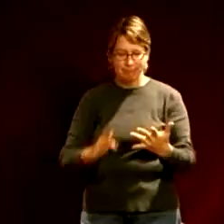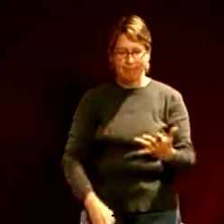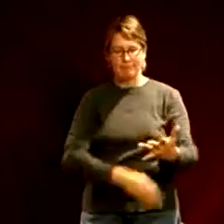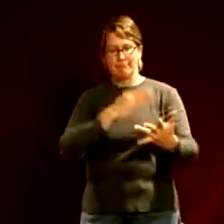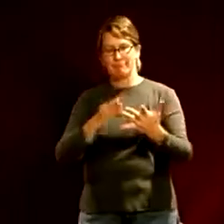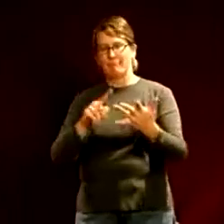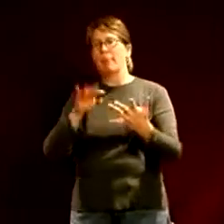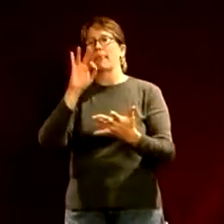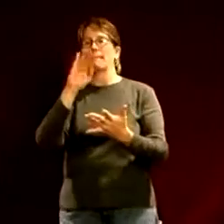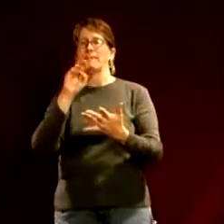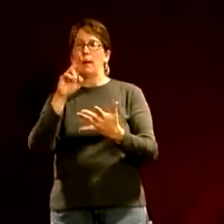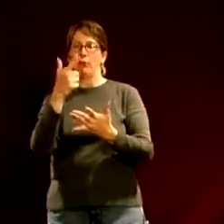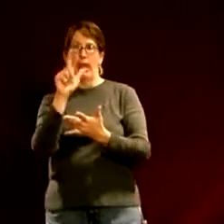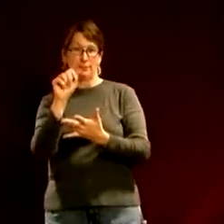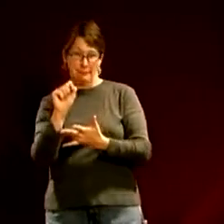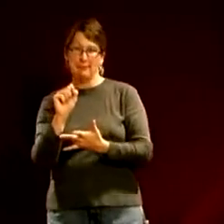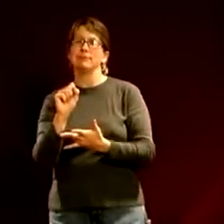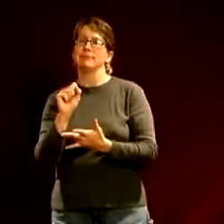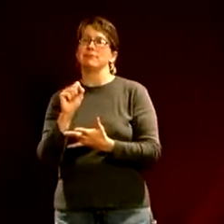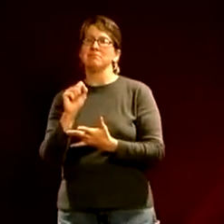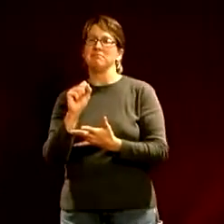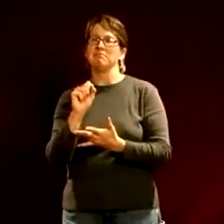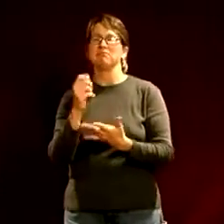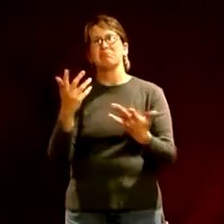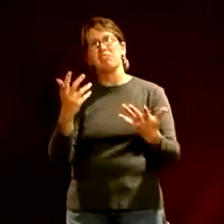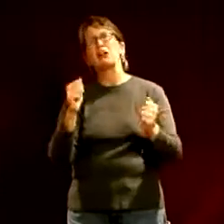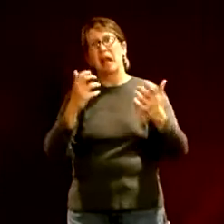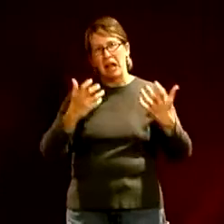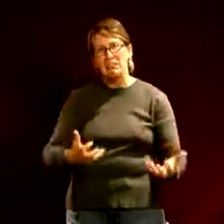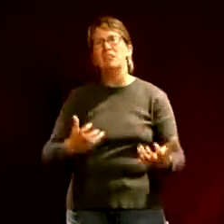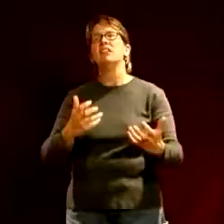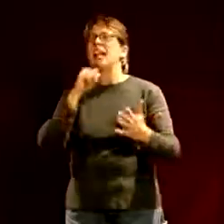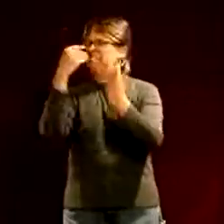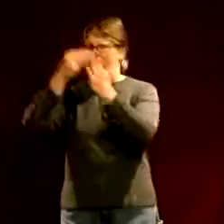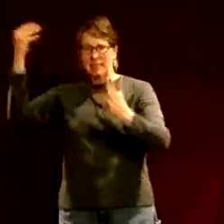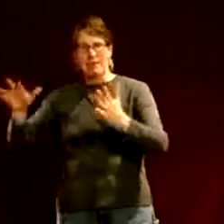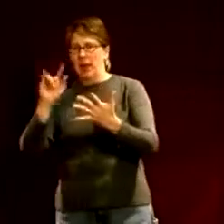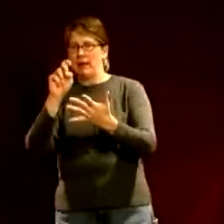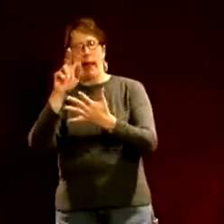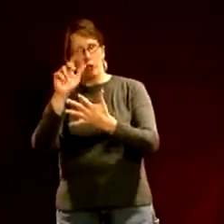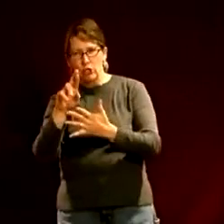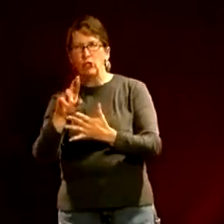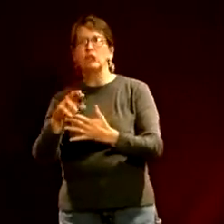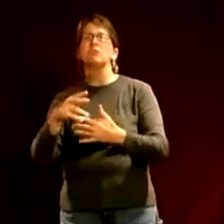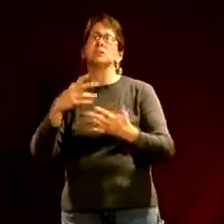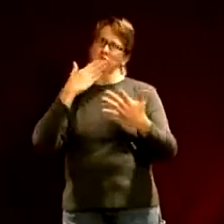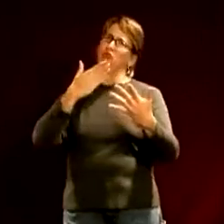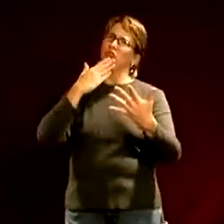with. So that's something to keep in mind with that. As we move on to fiberglass, sometimes heavy, tends to not be as